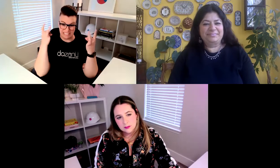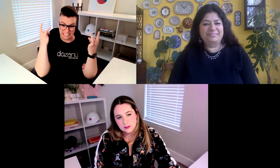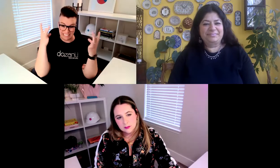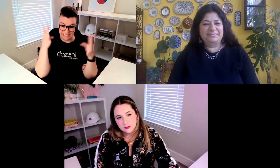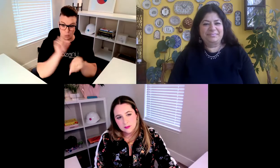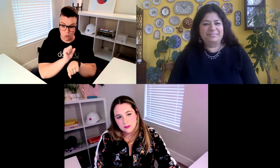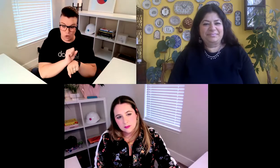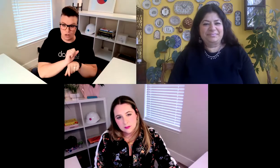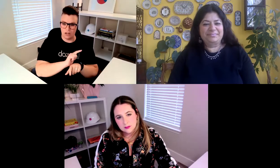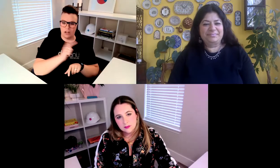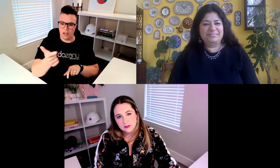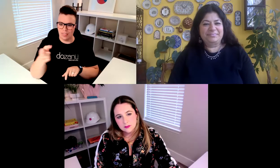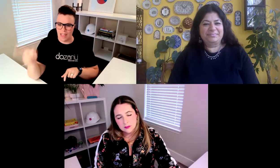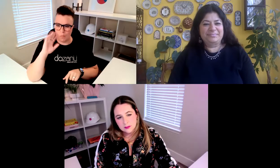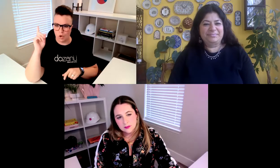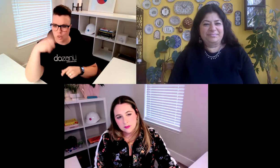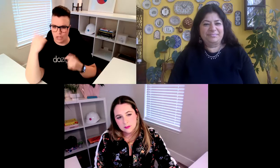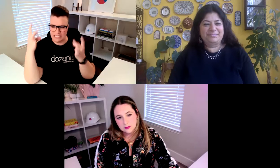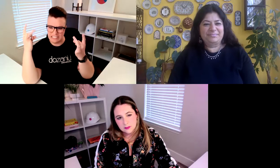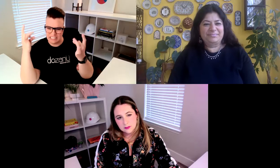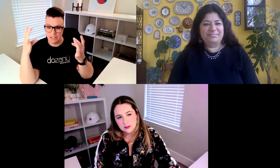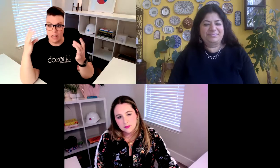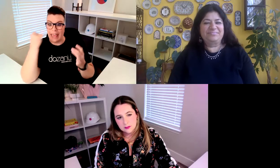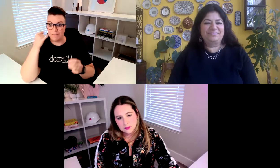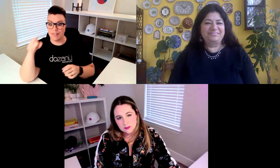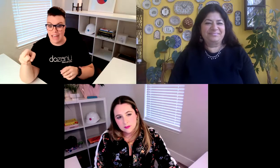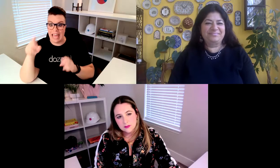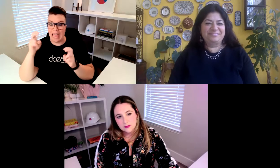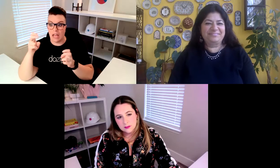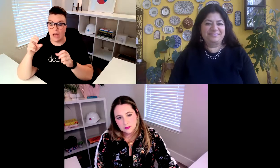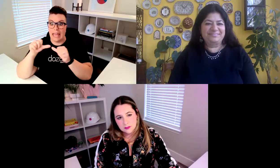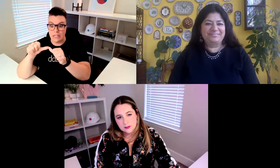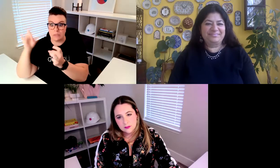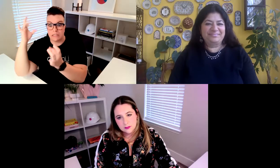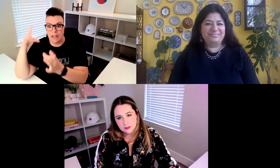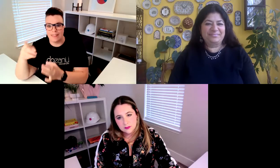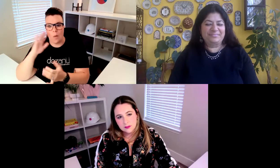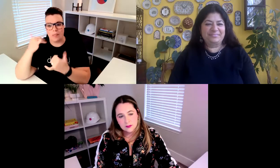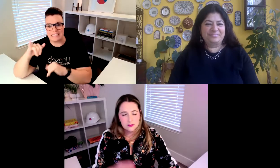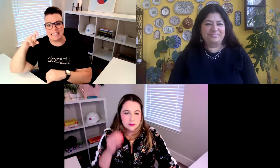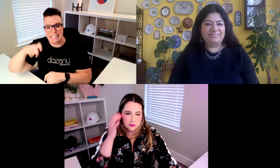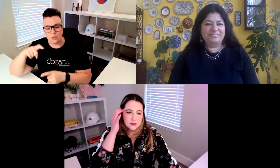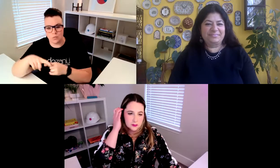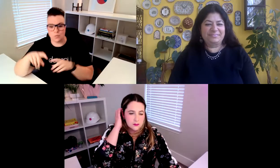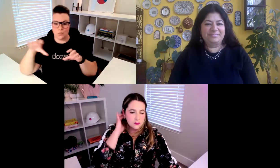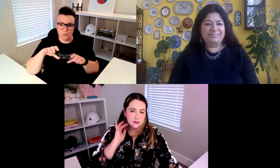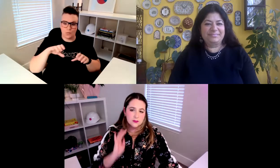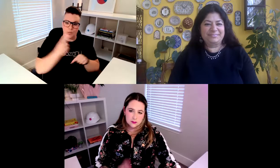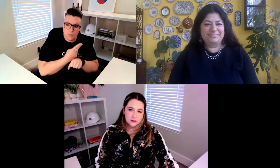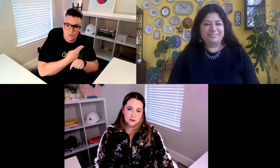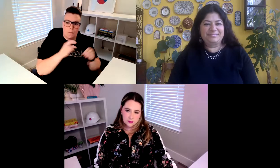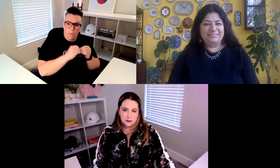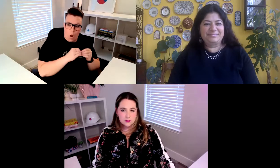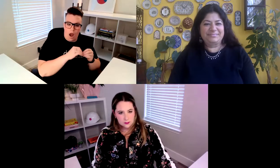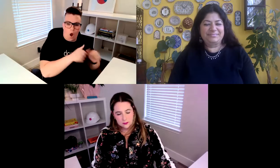that. Collaboration doesn't mean that one person is doing the other work and the other person will look good for it and take the credit. You know,